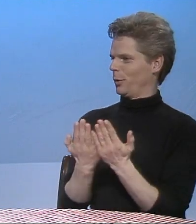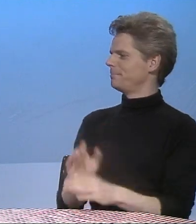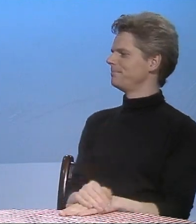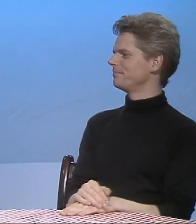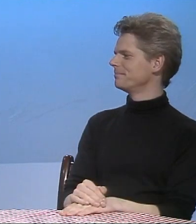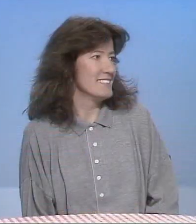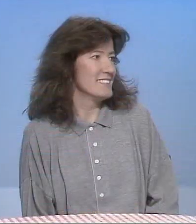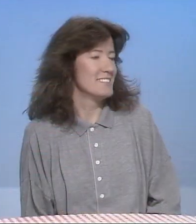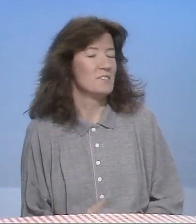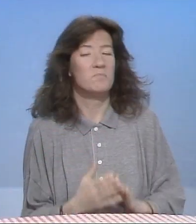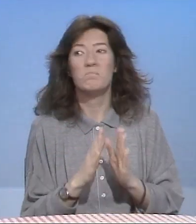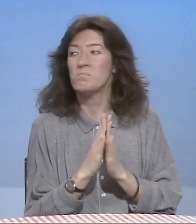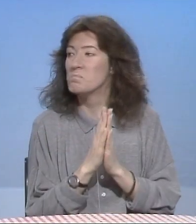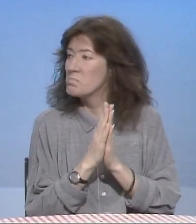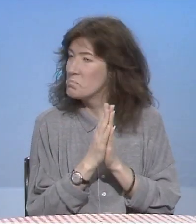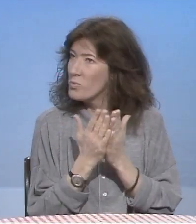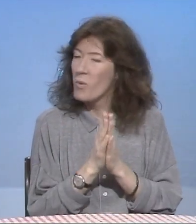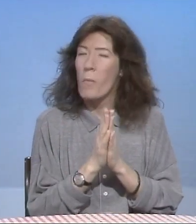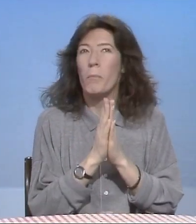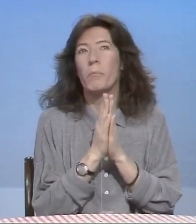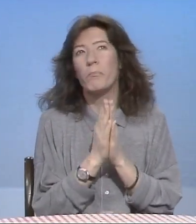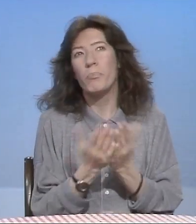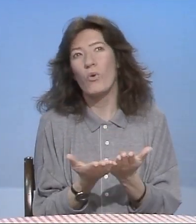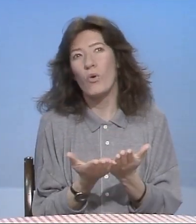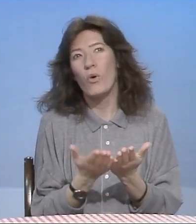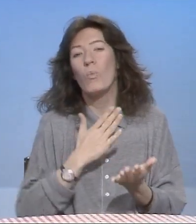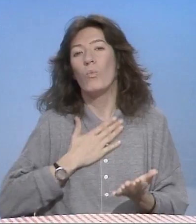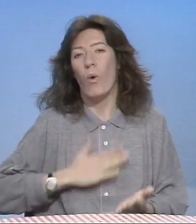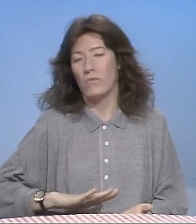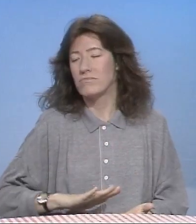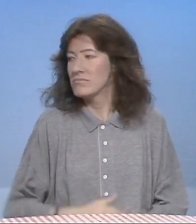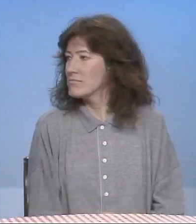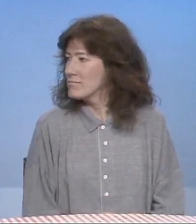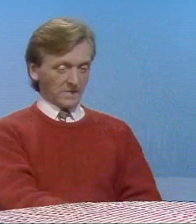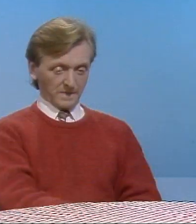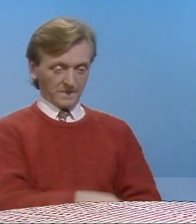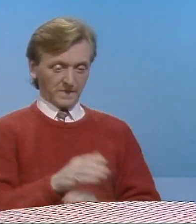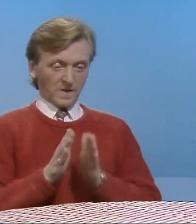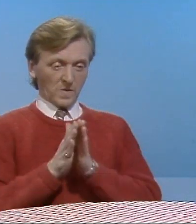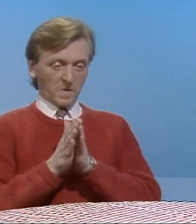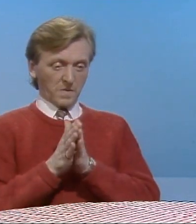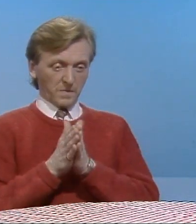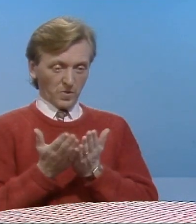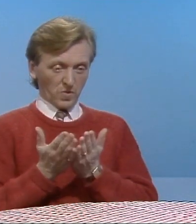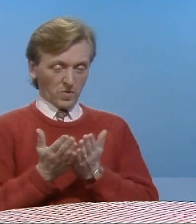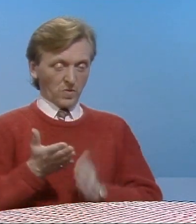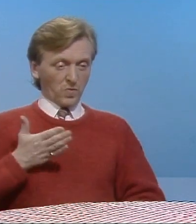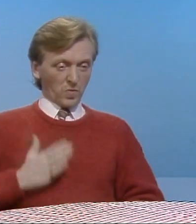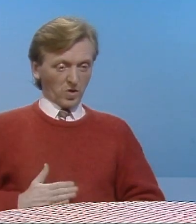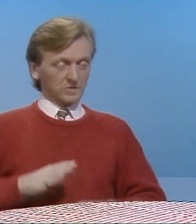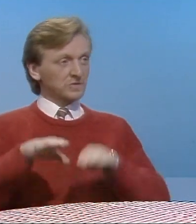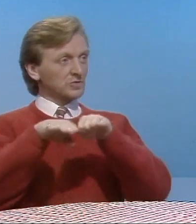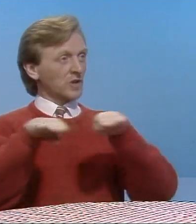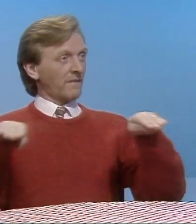Book. Book. Book, want. Book, want,